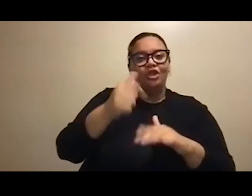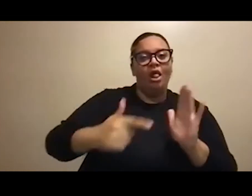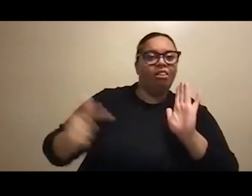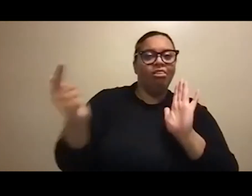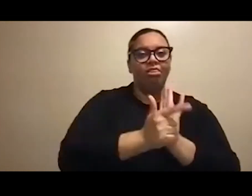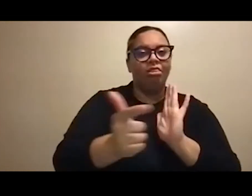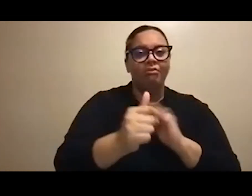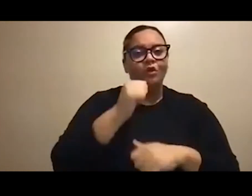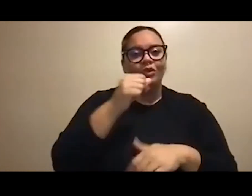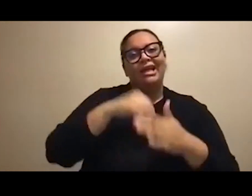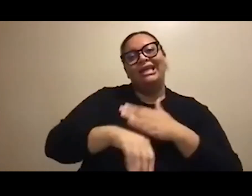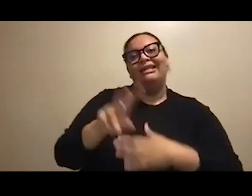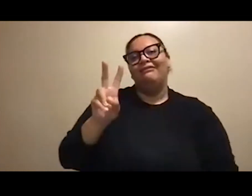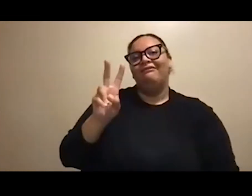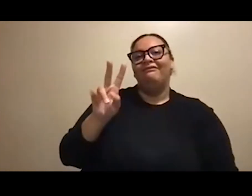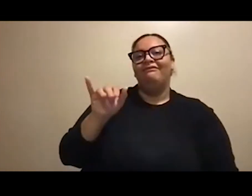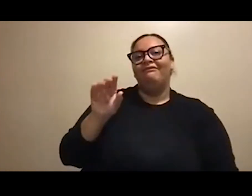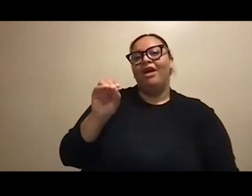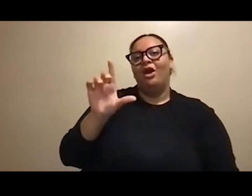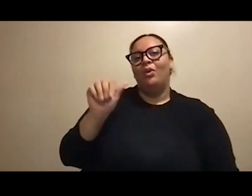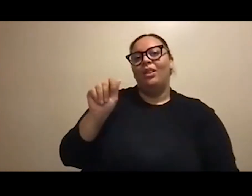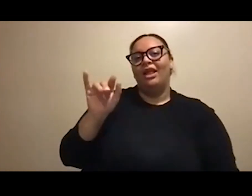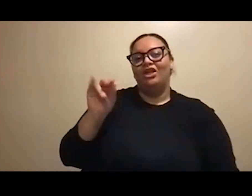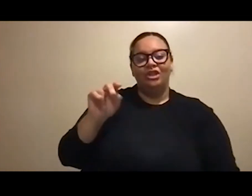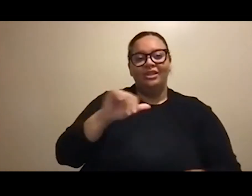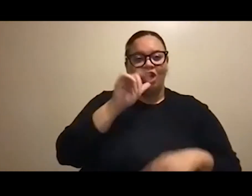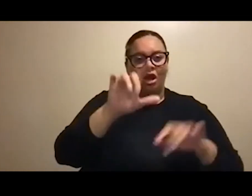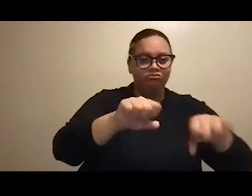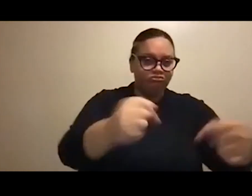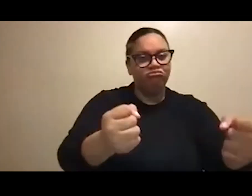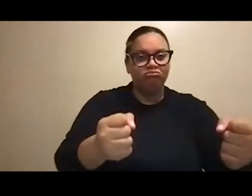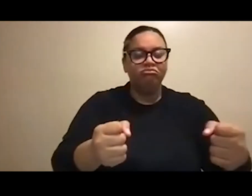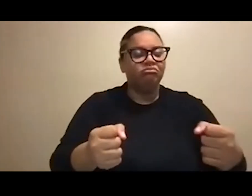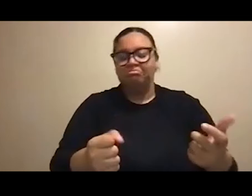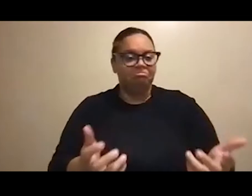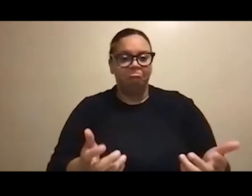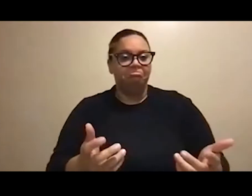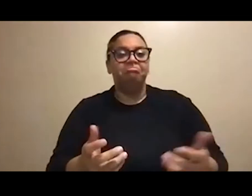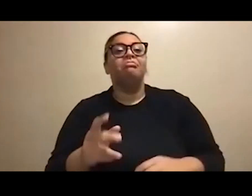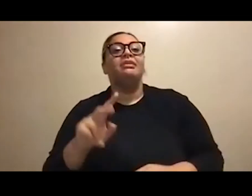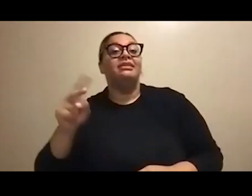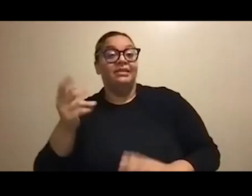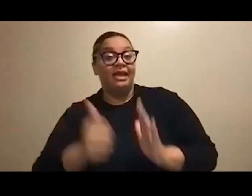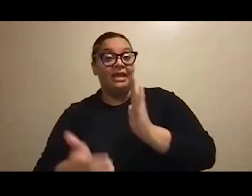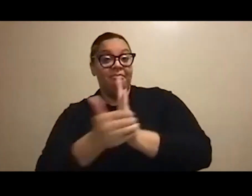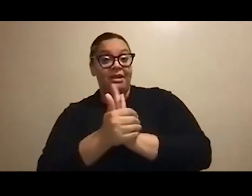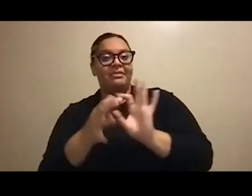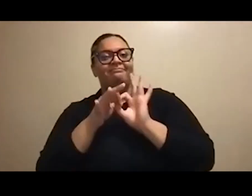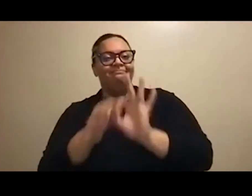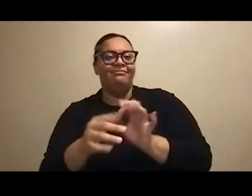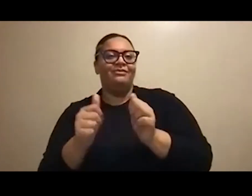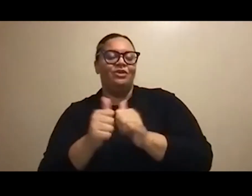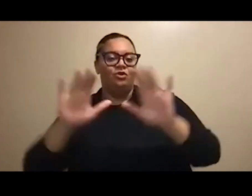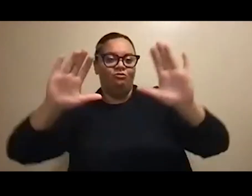Amendment because the government was only affecting individuals, and the Second Amendment right is tied to a collective